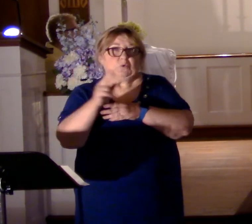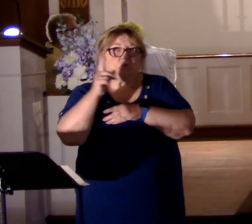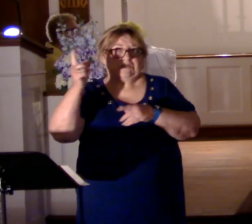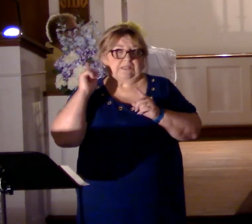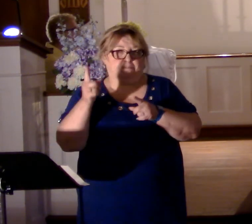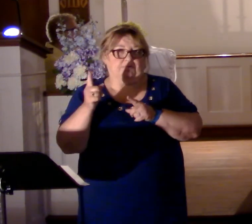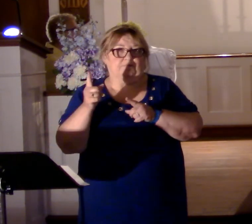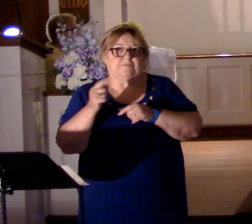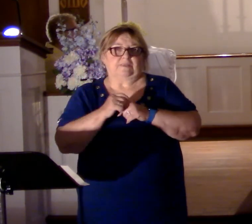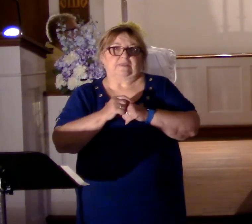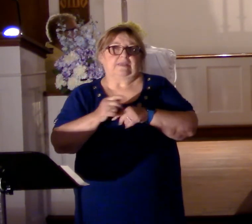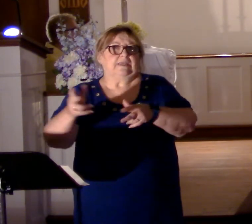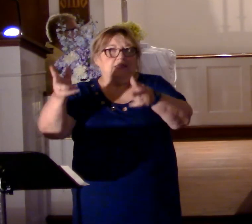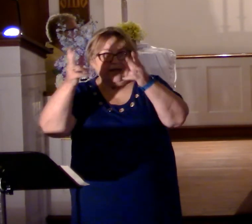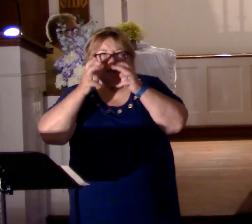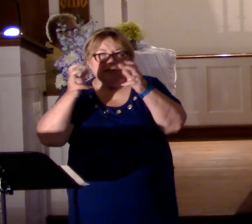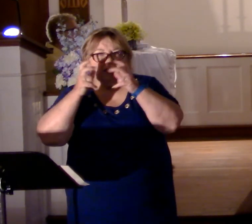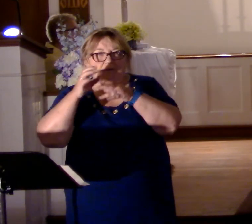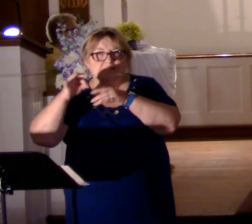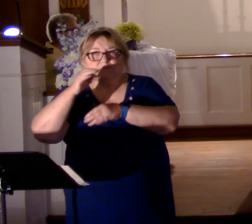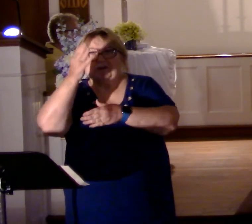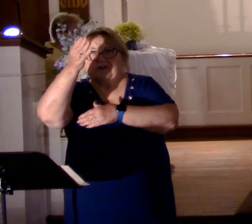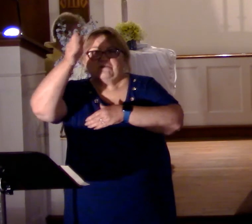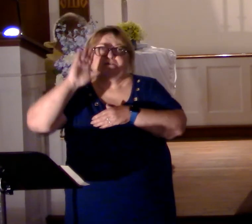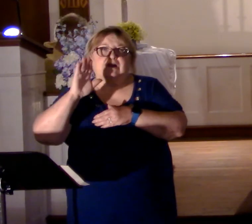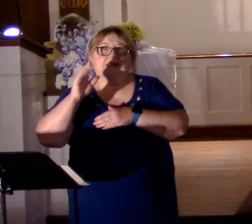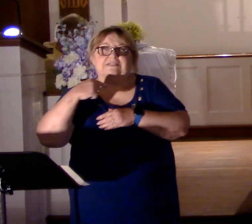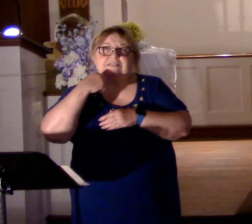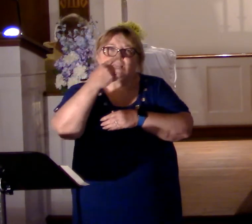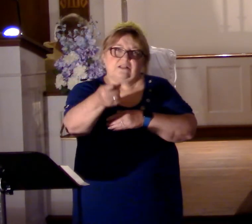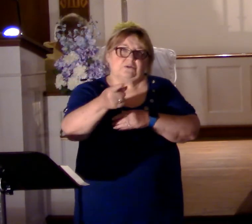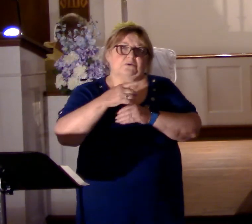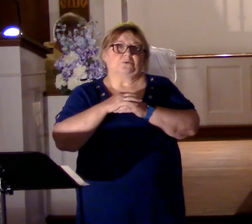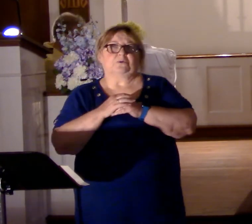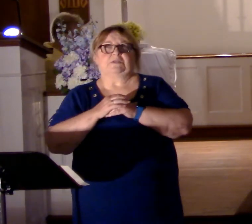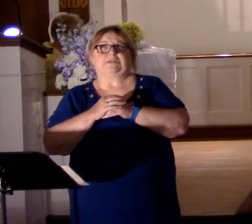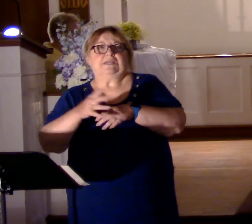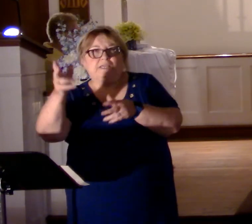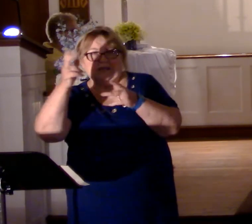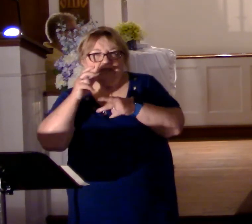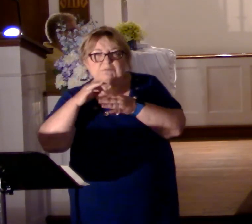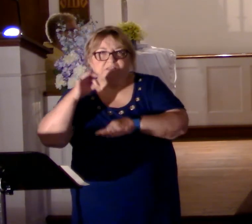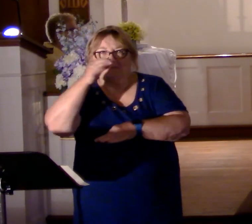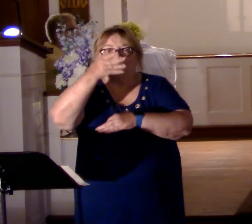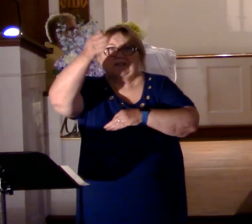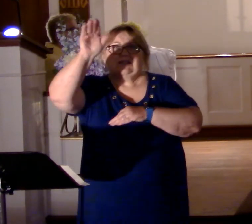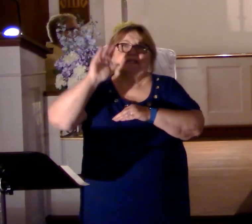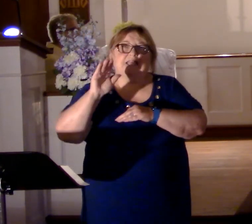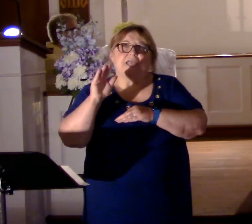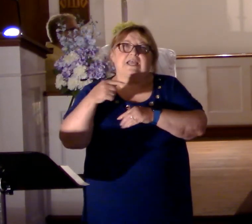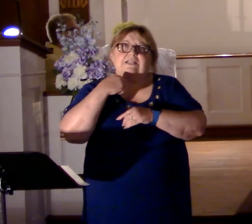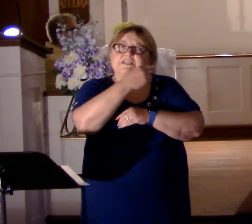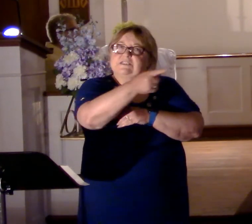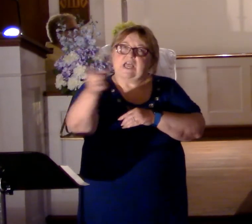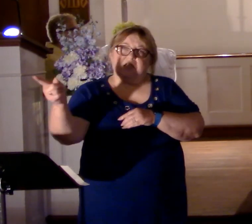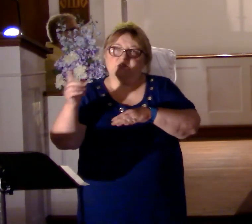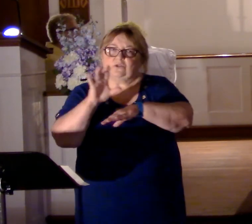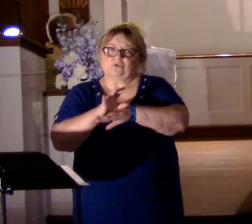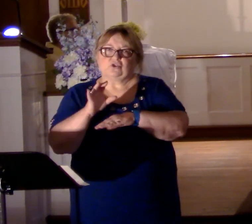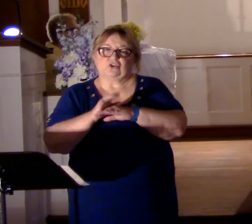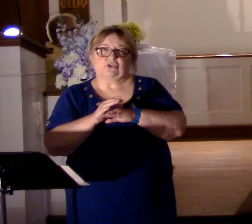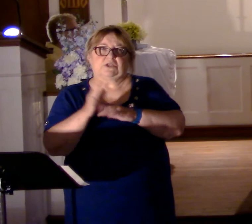them. Hear what the Spirit of God is saying to you. Hear what the Spirit of God is saying to the